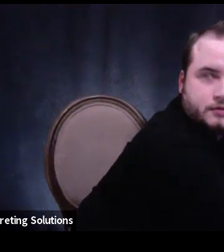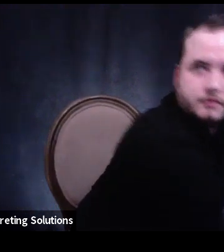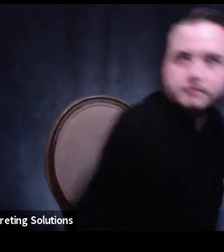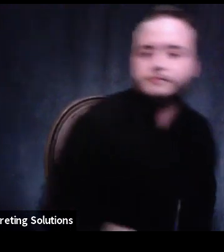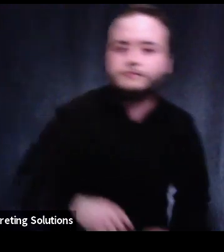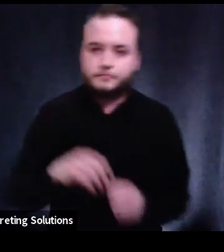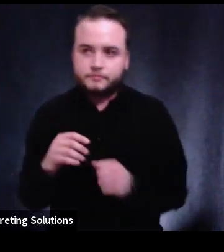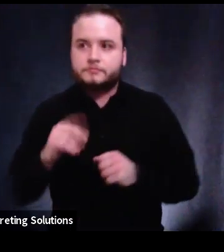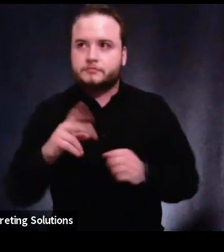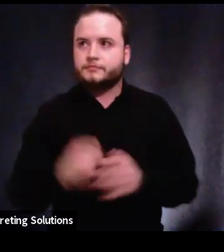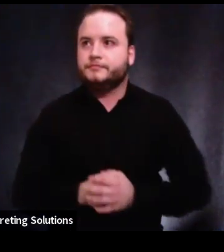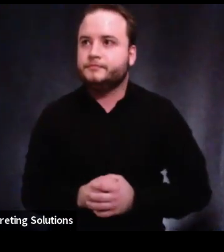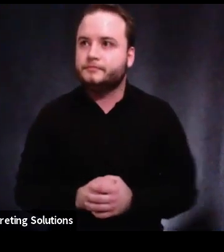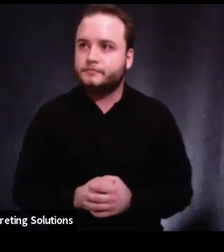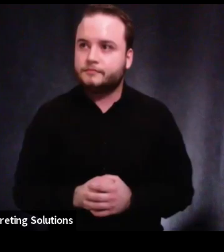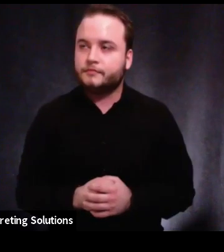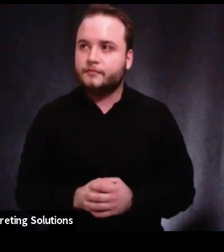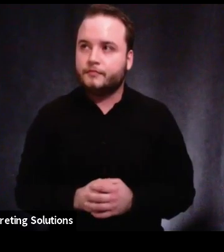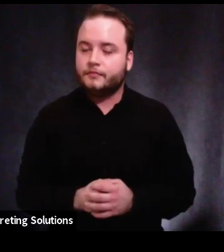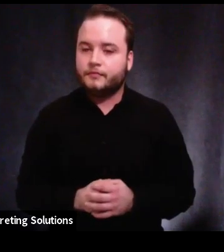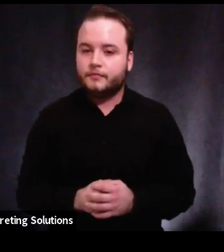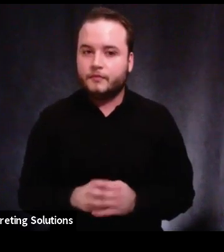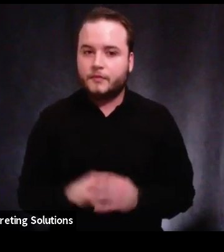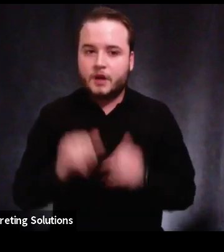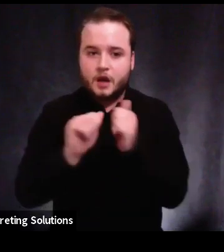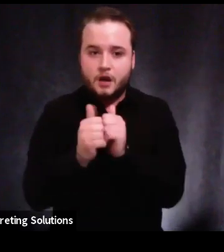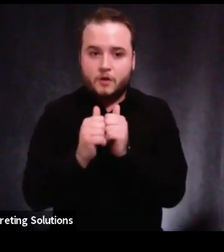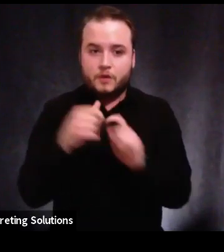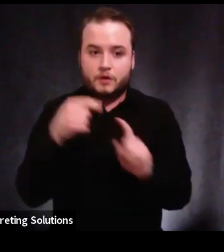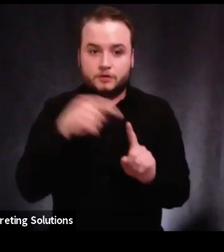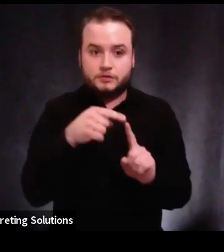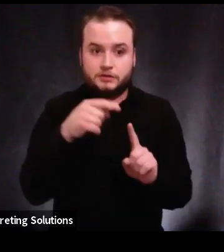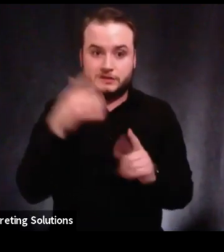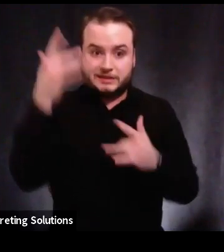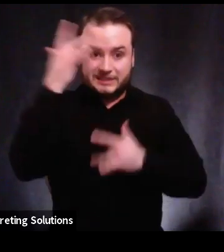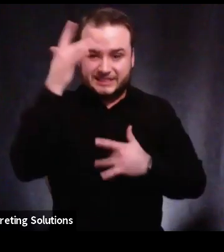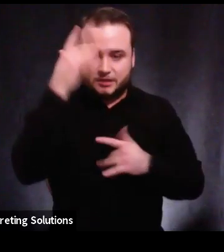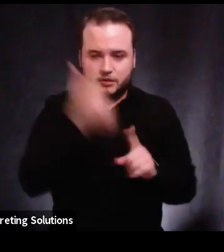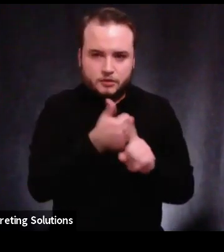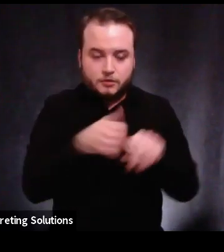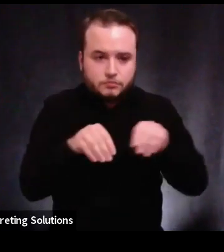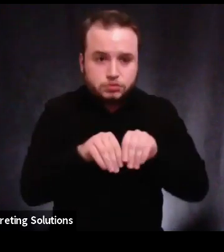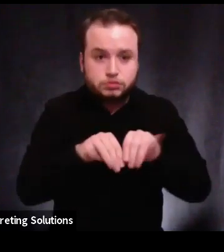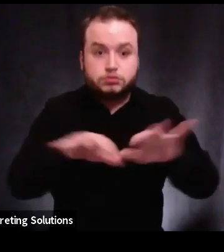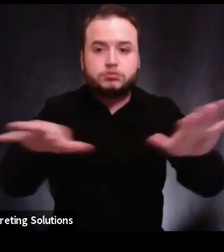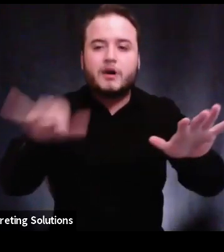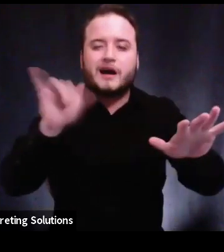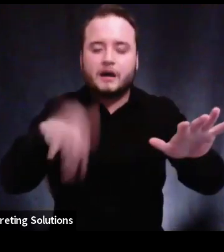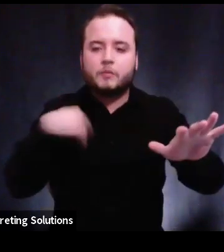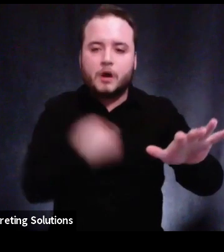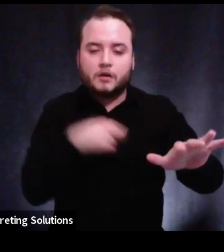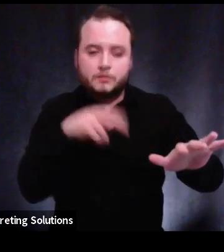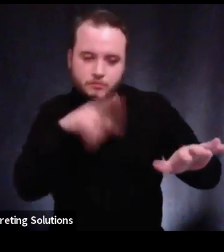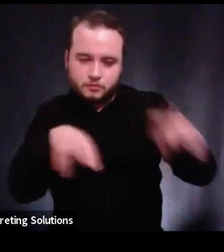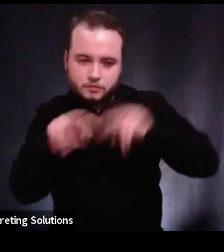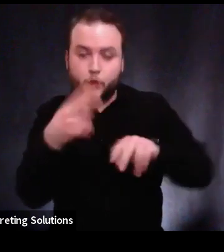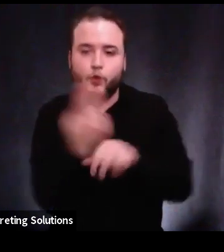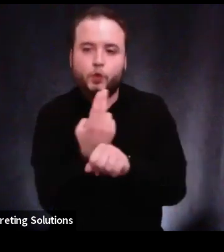correct. But mortality related to that peak is a function of how well prepared we are to deliver the services